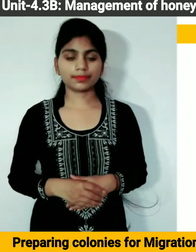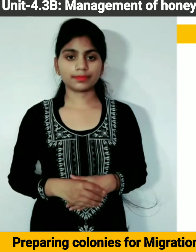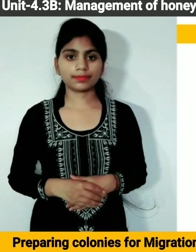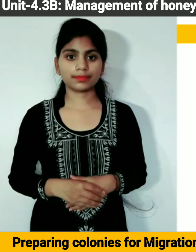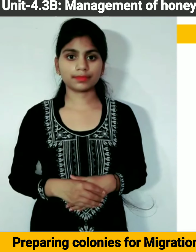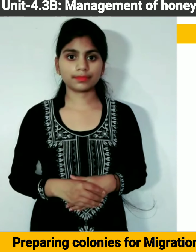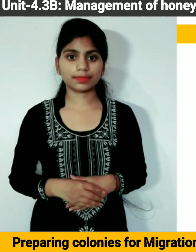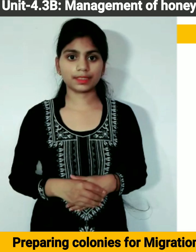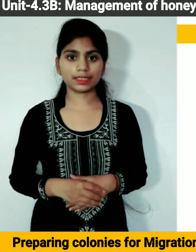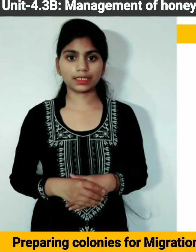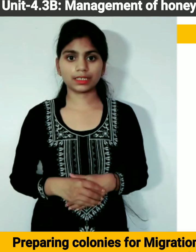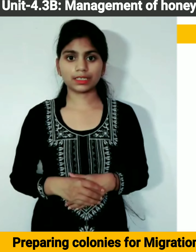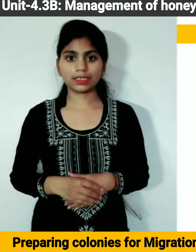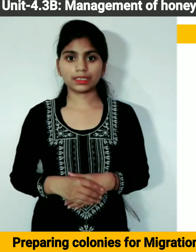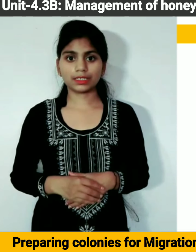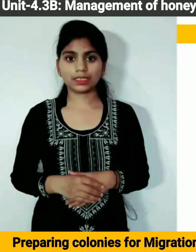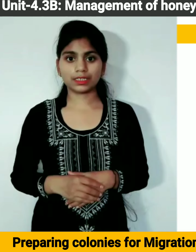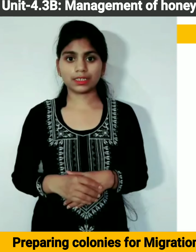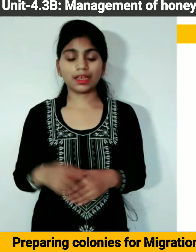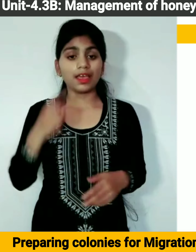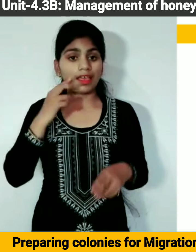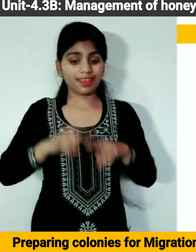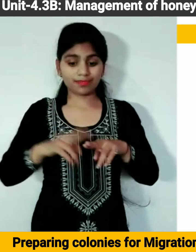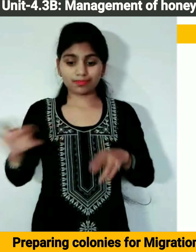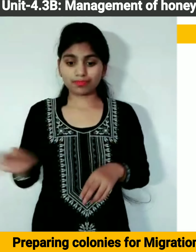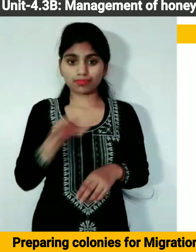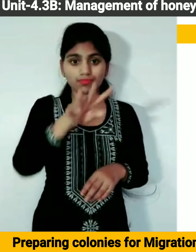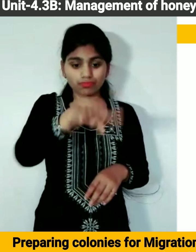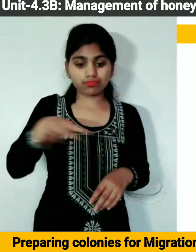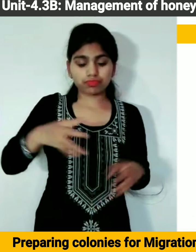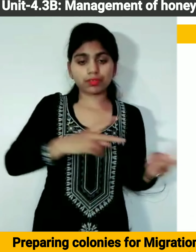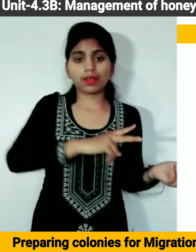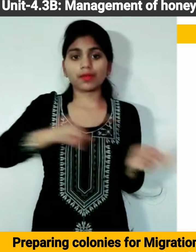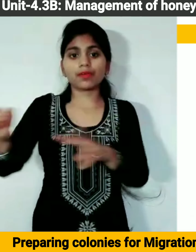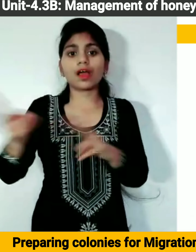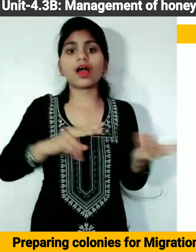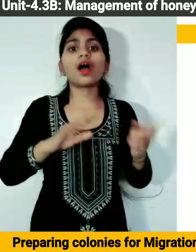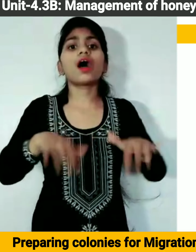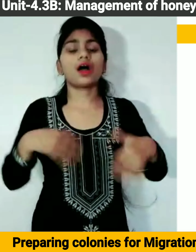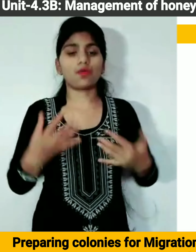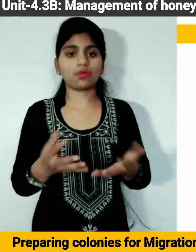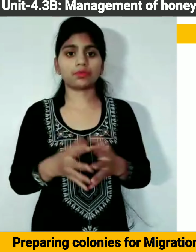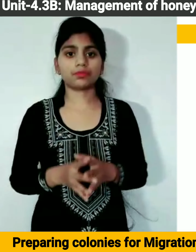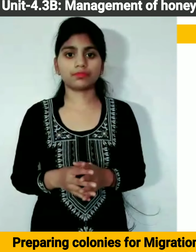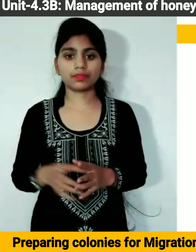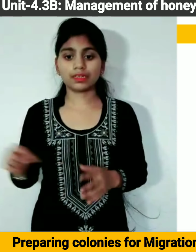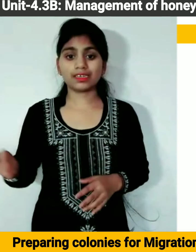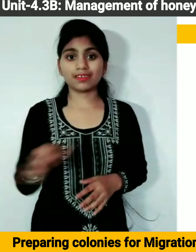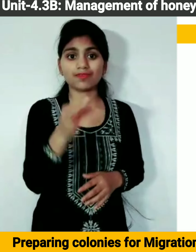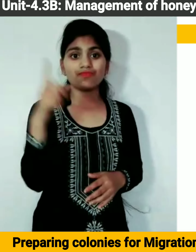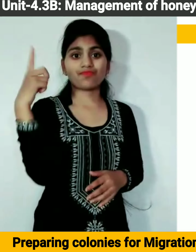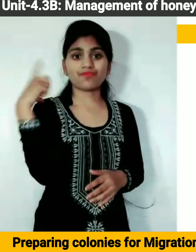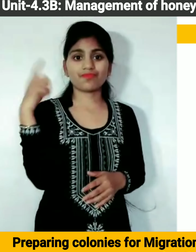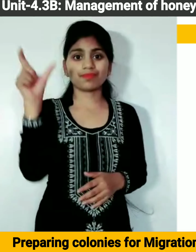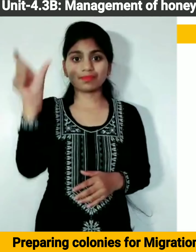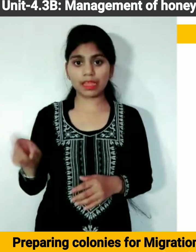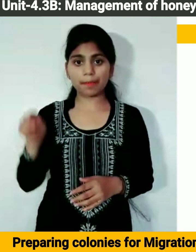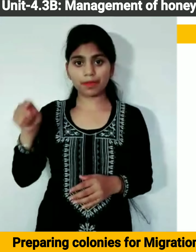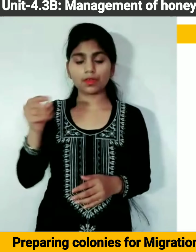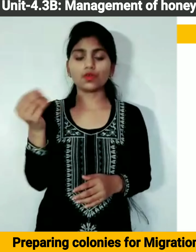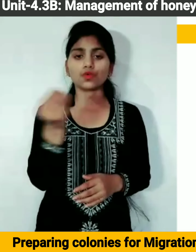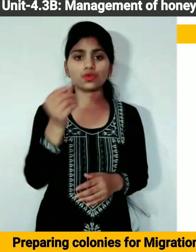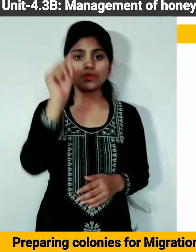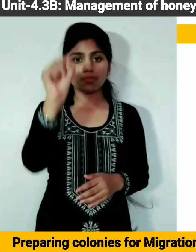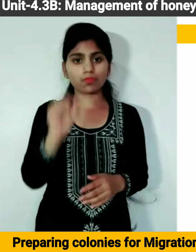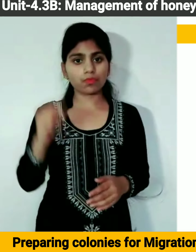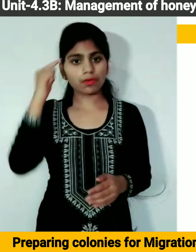Preparing colonies for migration. Beekeeper needs to consider following factors